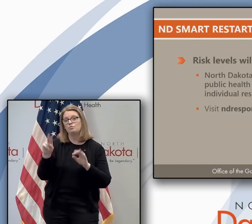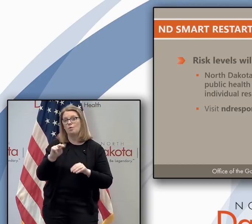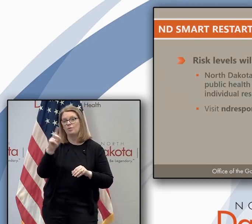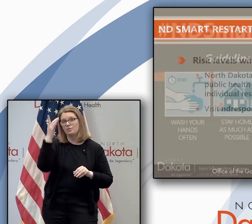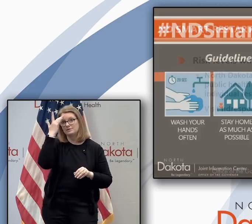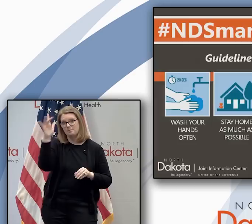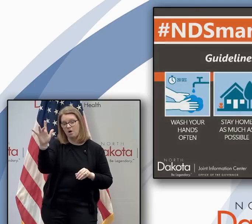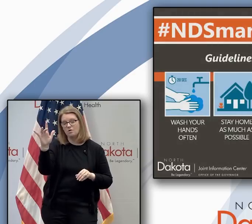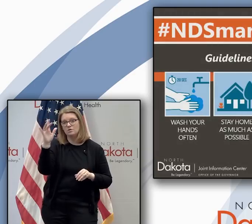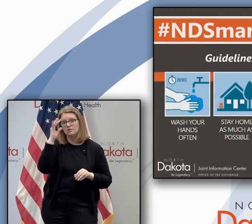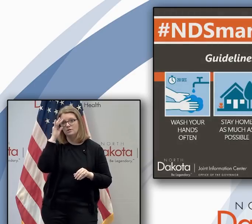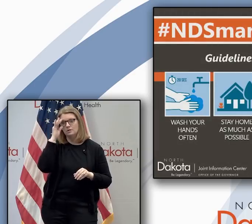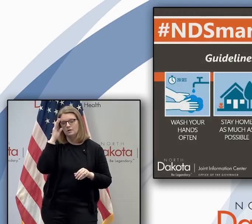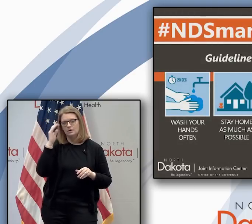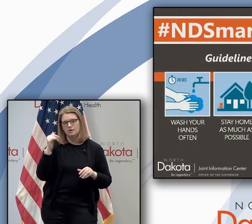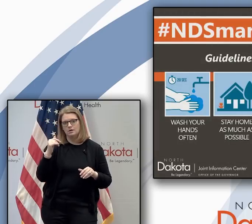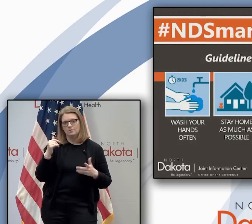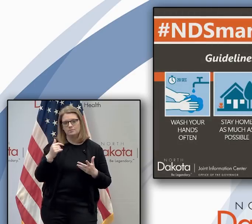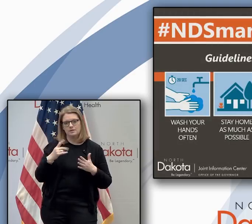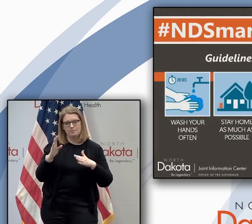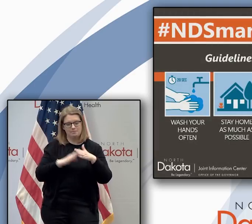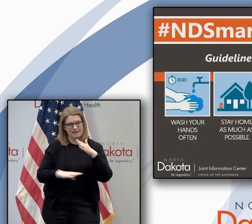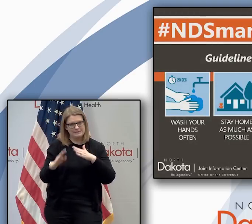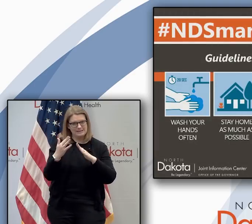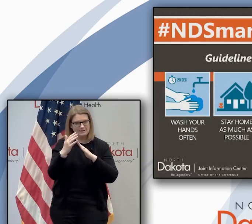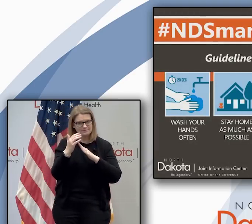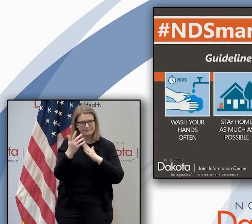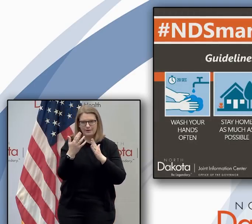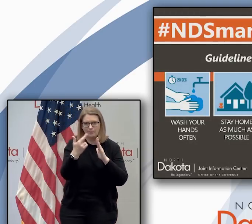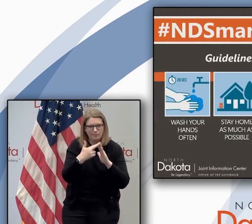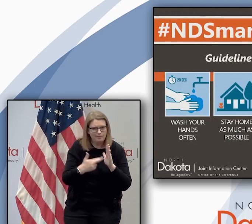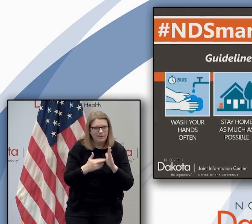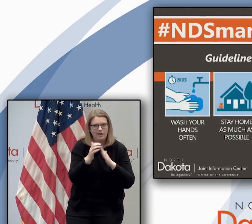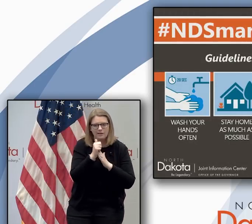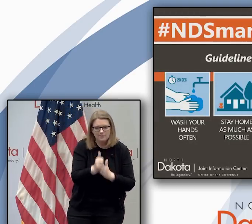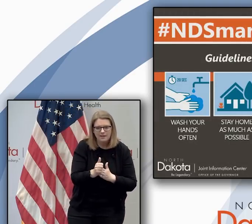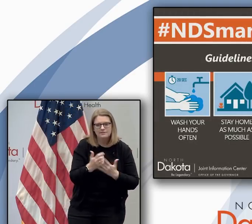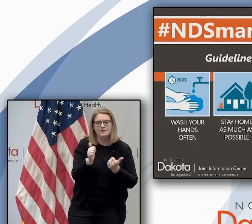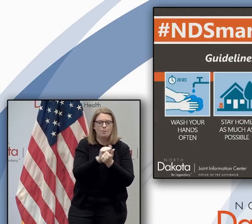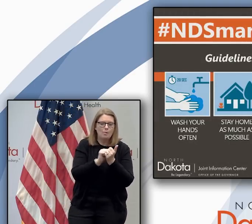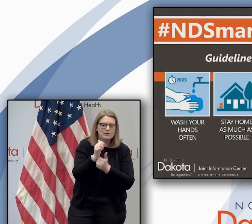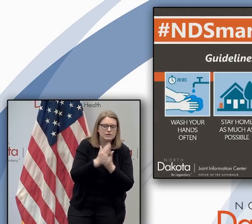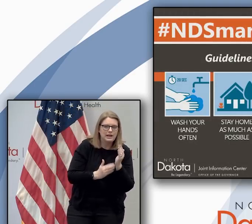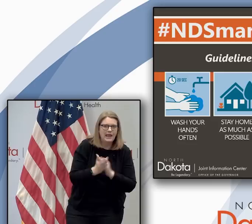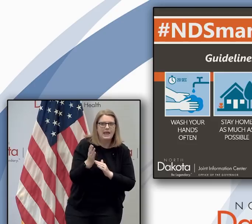SMART, the basic guidelines we have for everybody about practicing